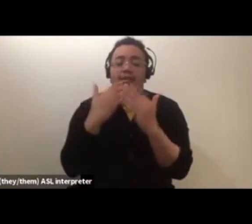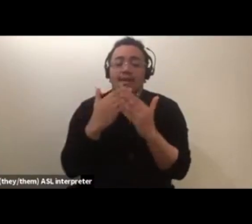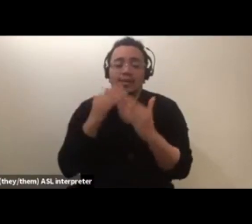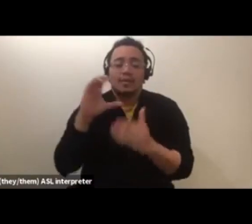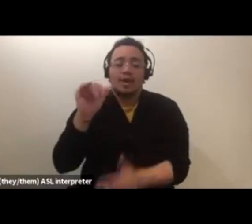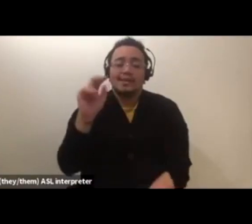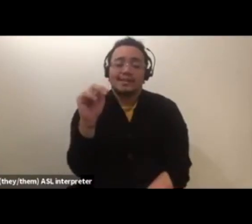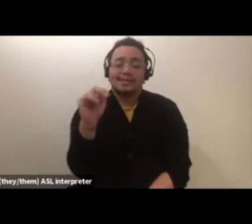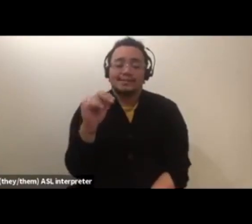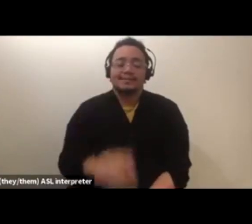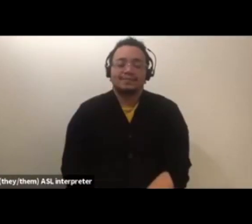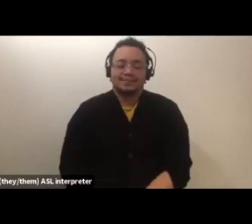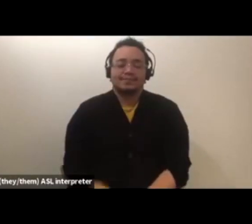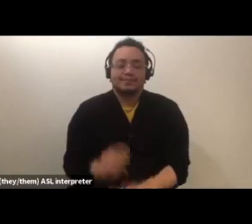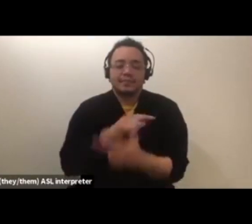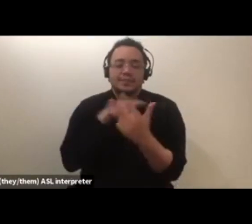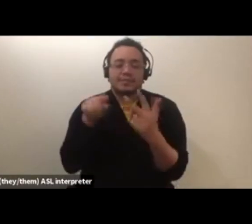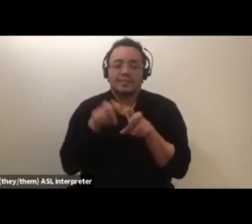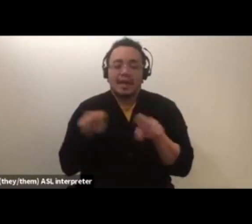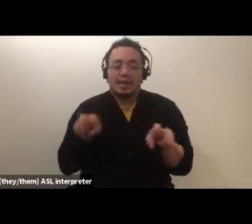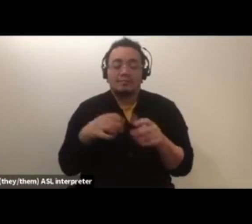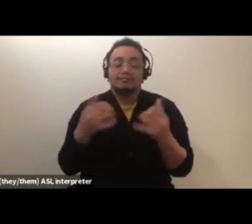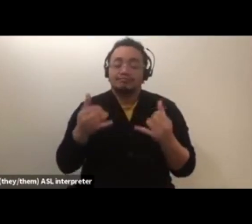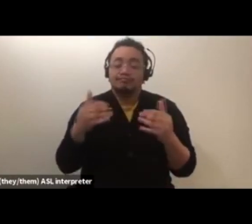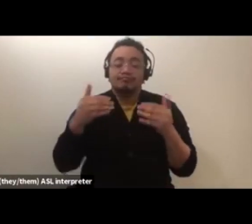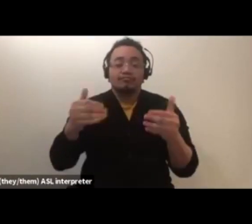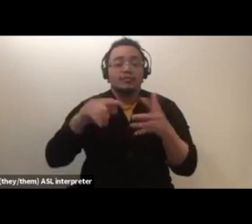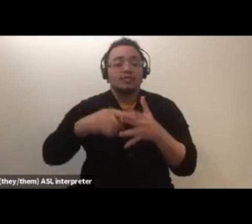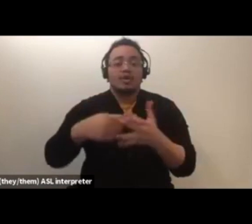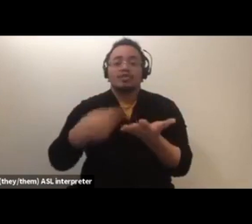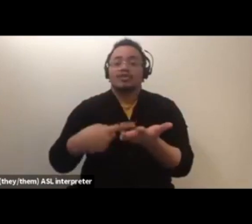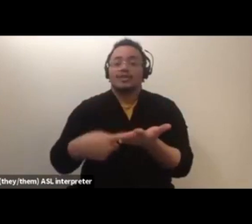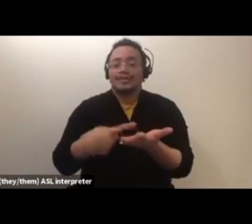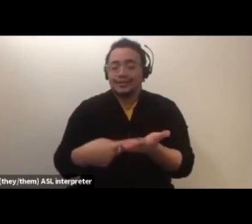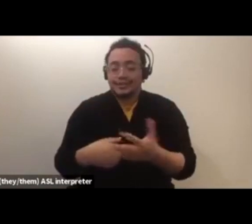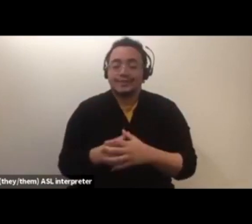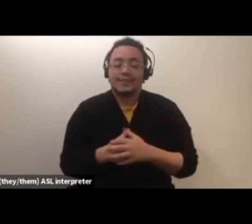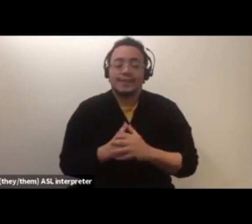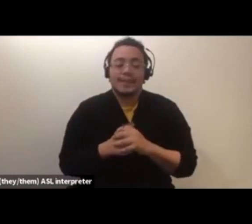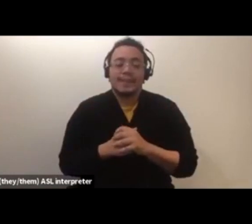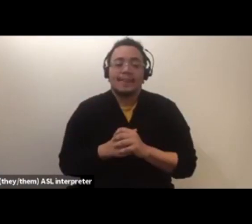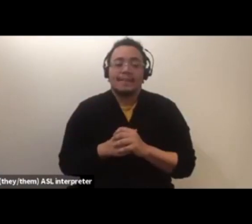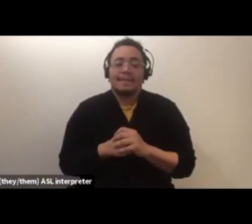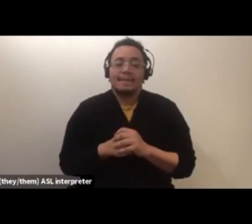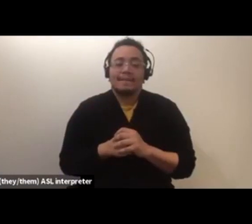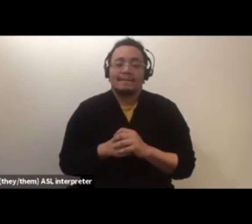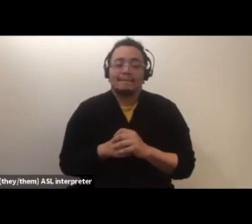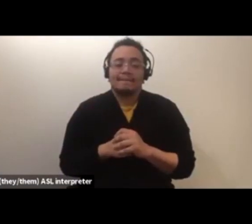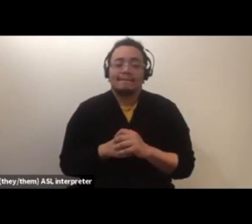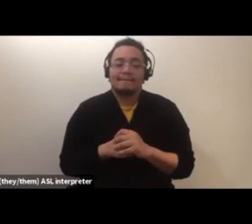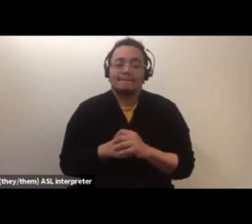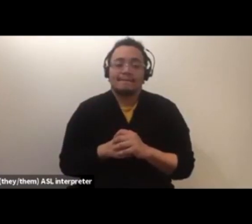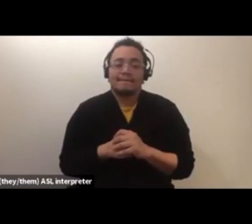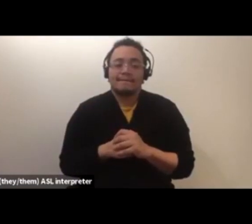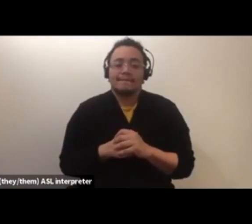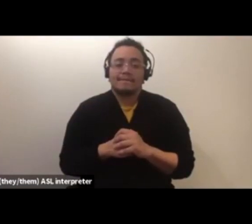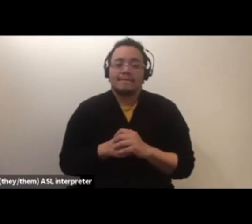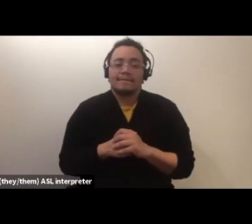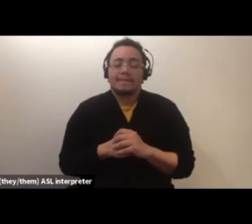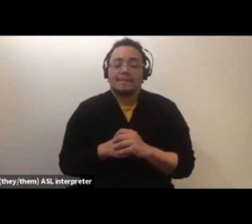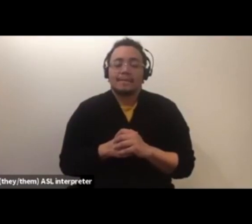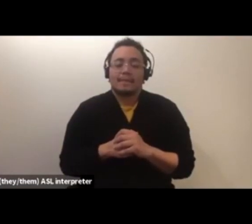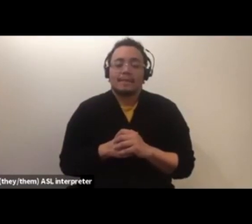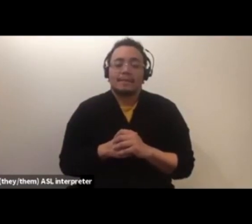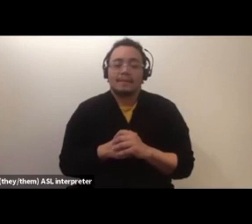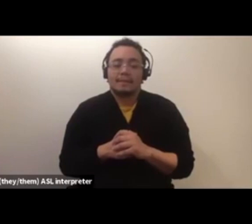Carson. So we're going to go ahead and get into our discussion today. Black TGNC community standing on the intersection of